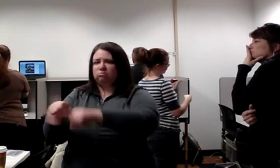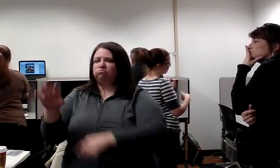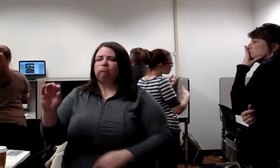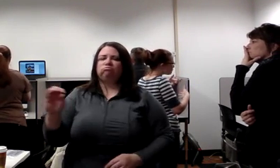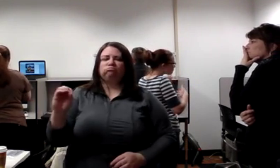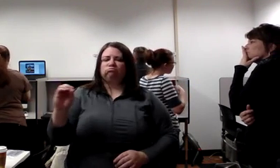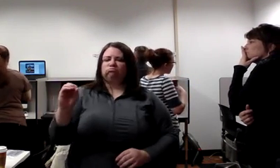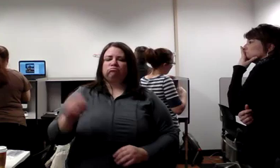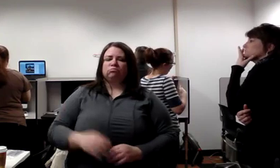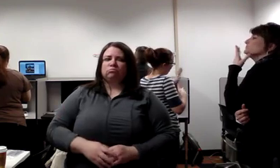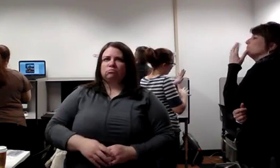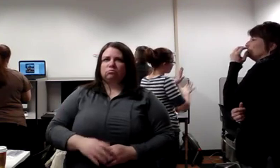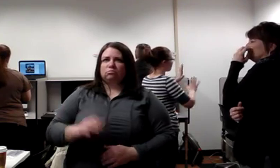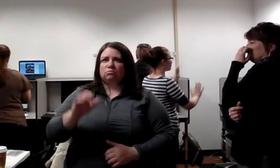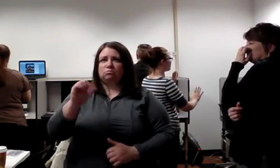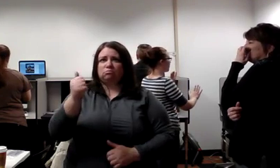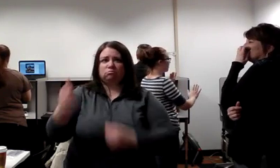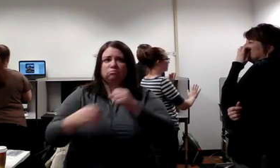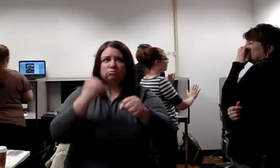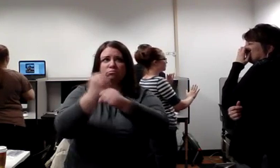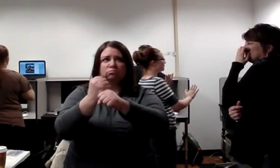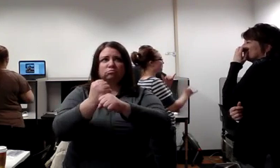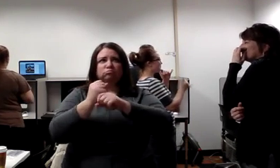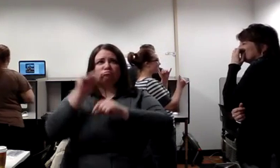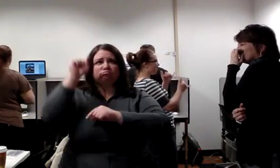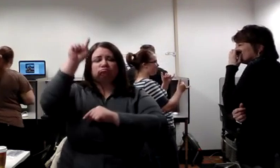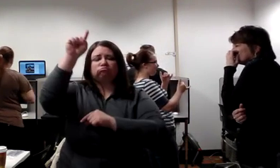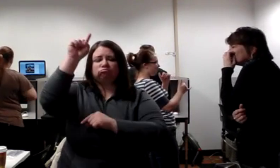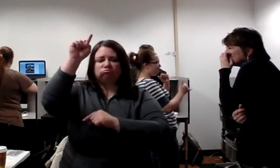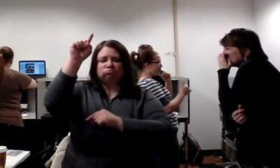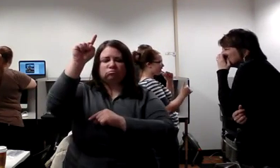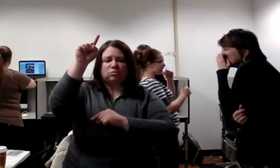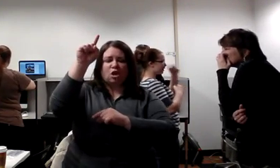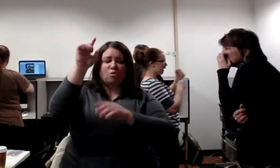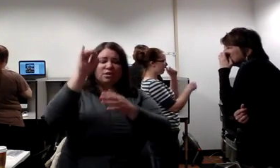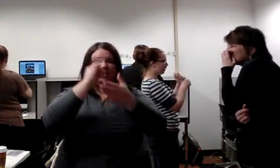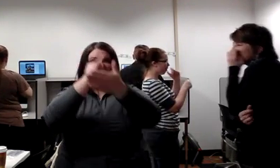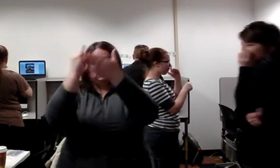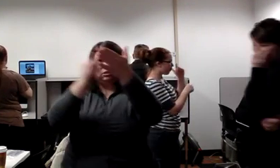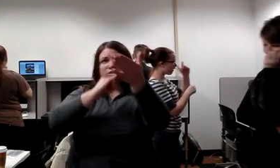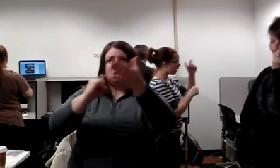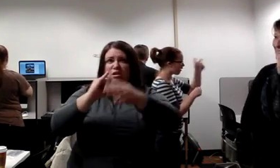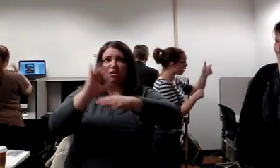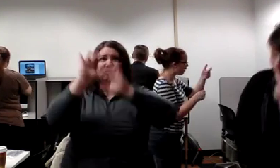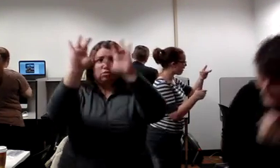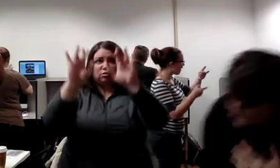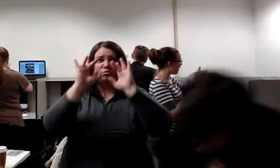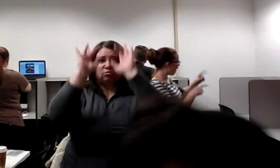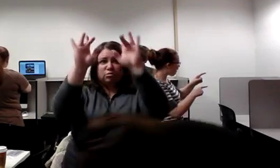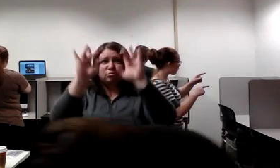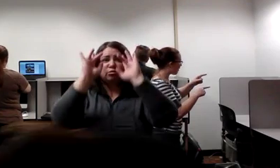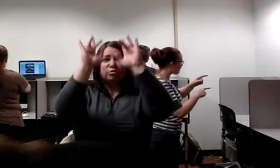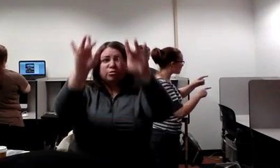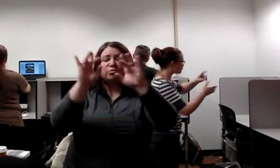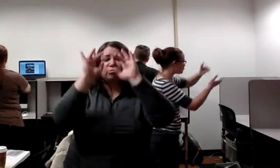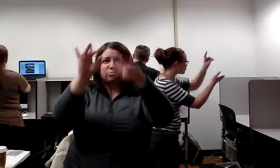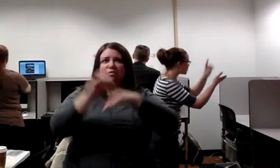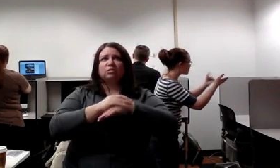later, when we were designing the first Macintosh computer, it all came back to me. And we designed it all into the Mac. It